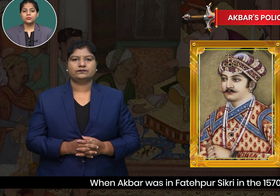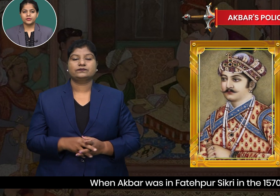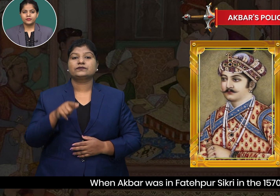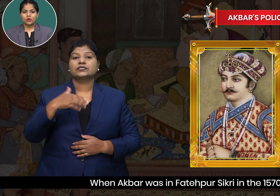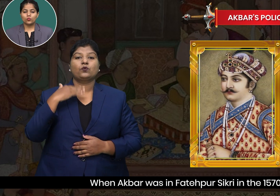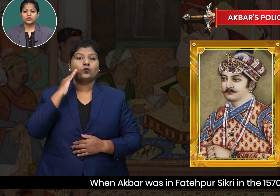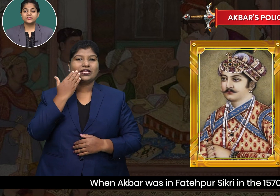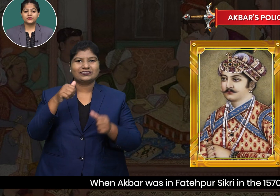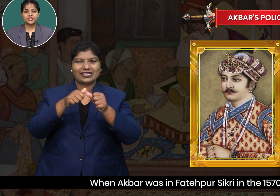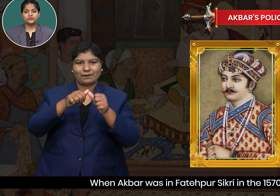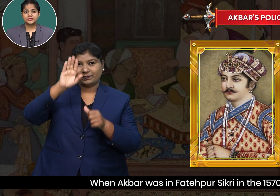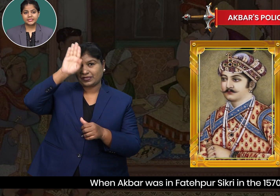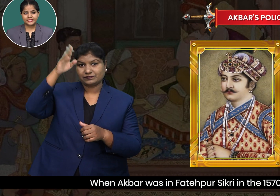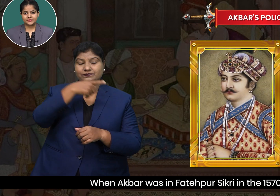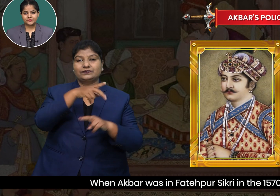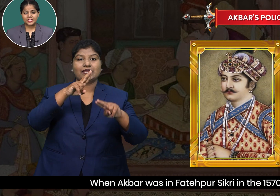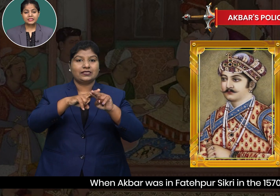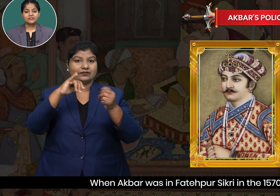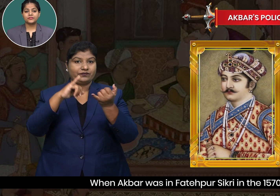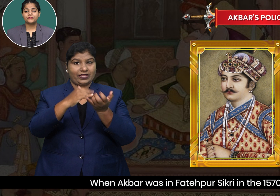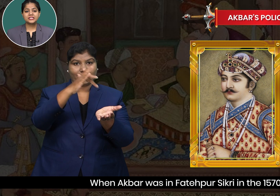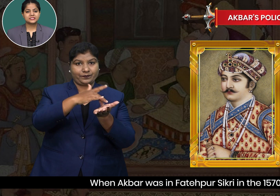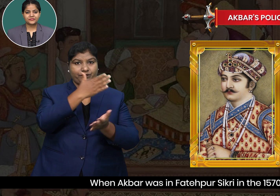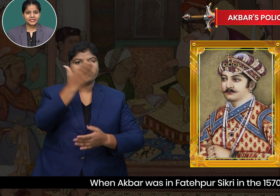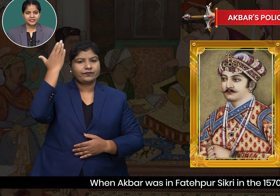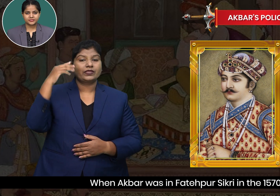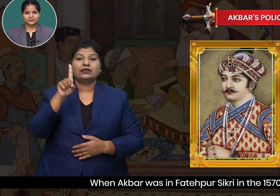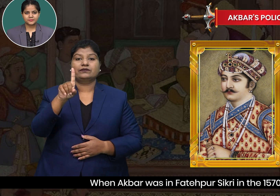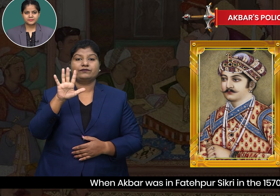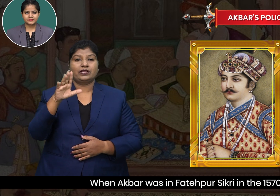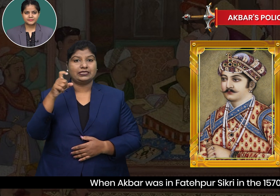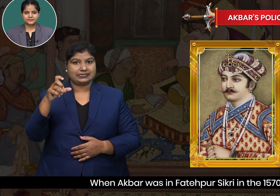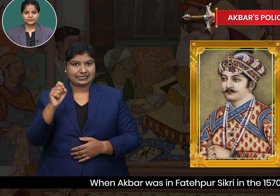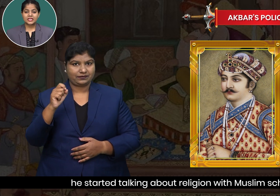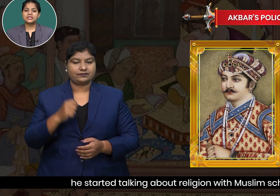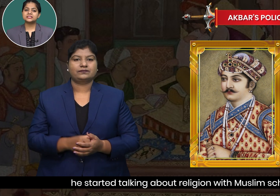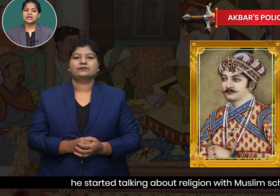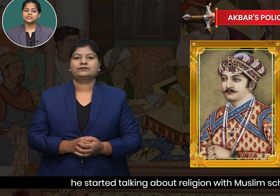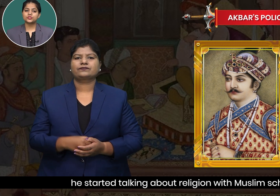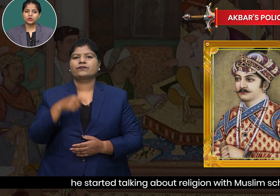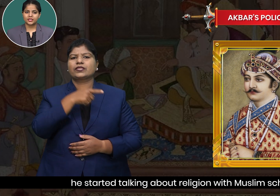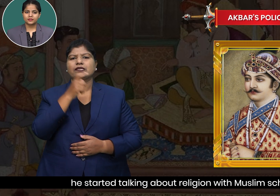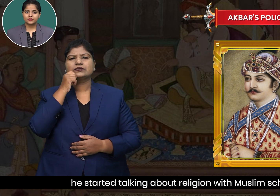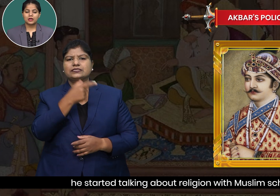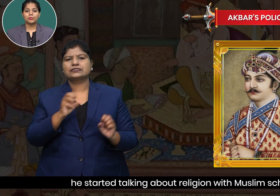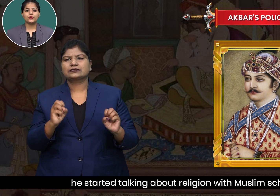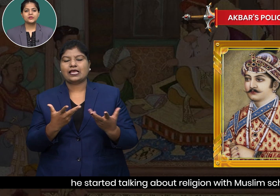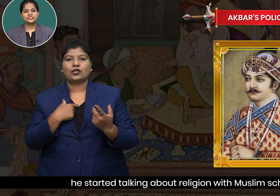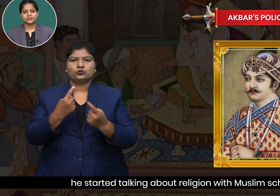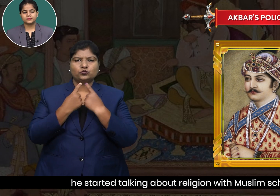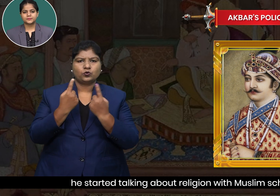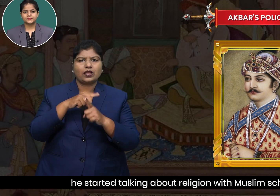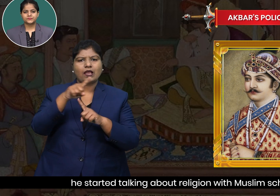When Akbar was in Fatehpur Sikri in the 1570s, he started talking